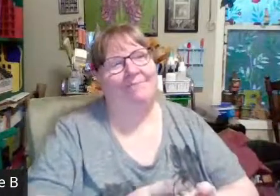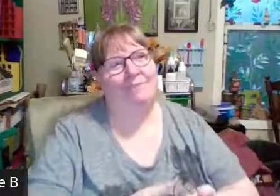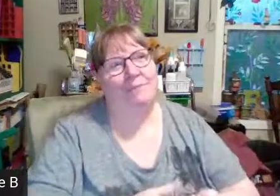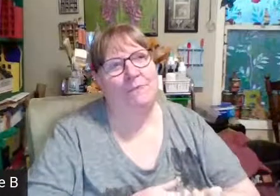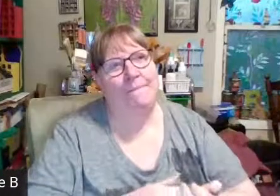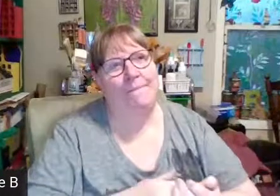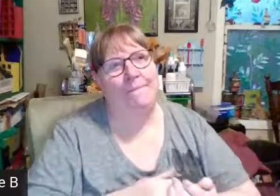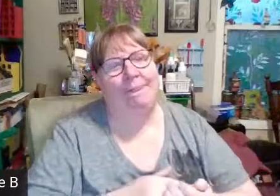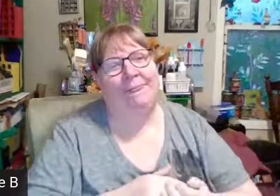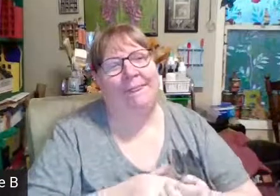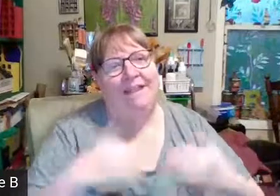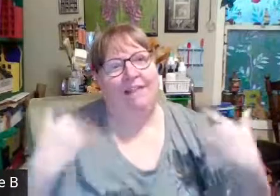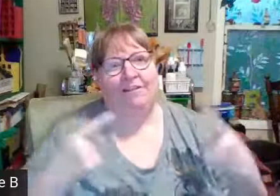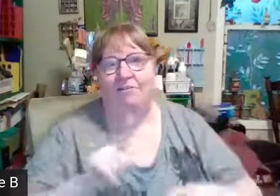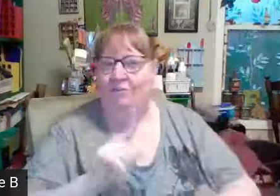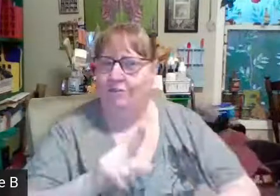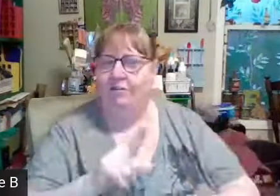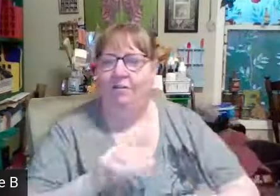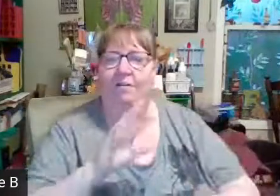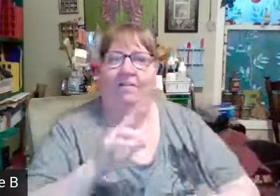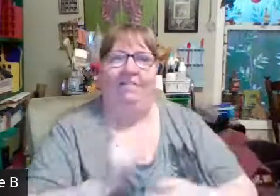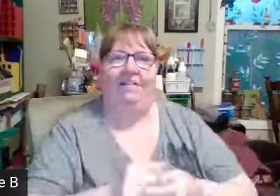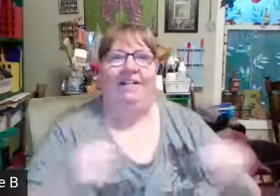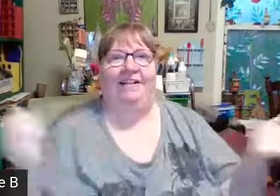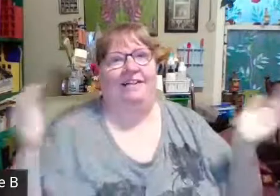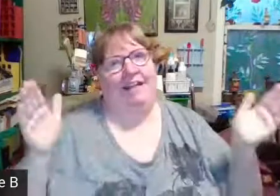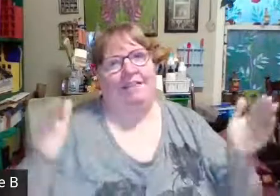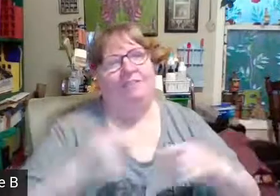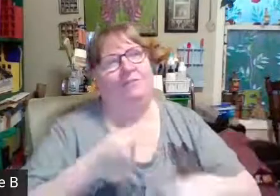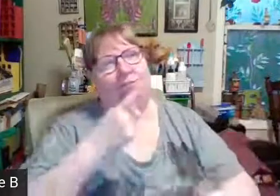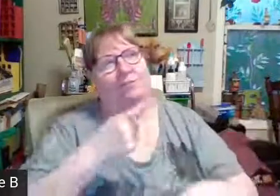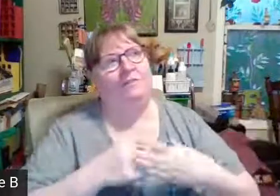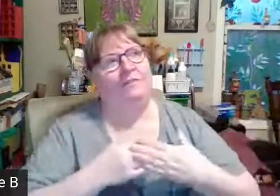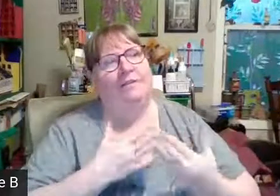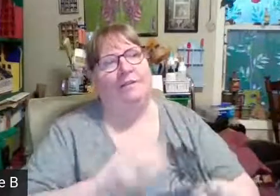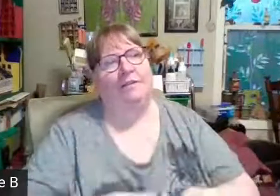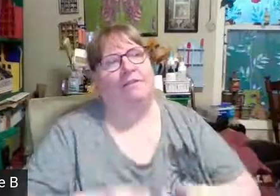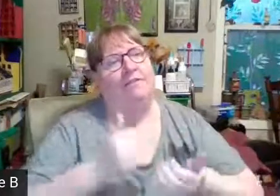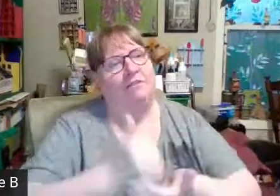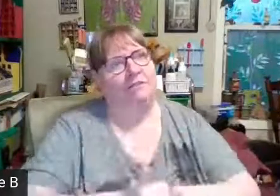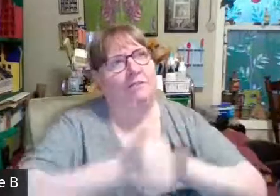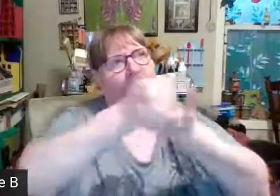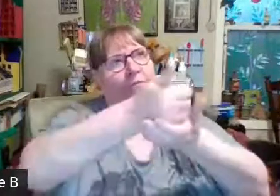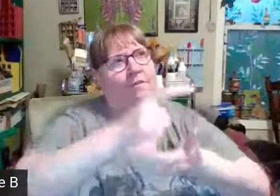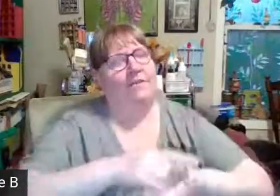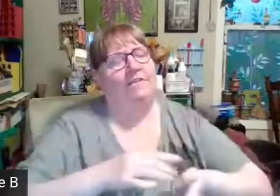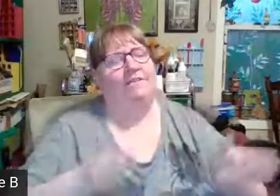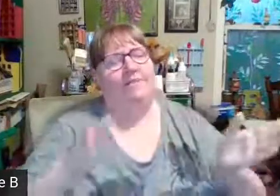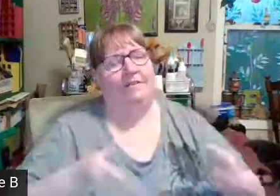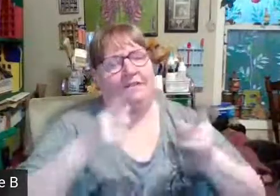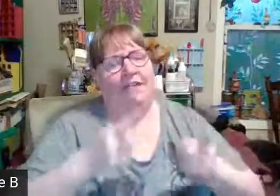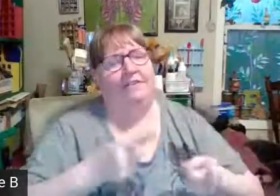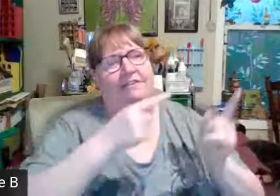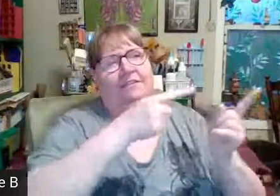and by angel, I mean, you adopt someone, you just support the foundation, you send your excess supplies,